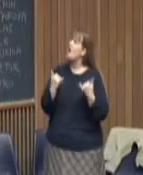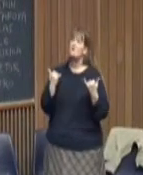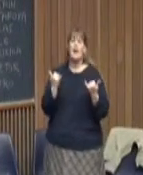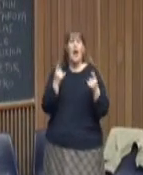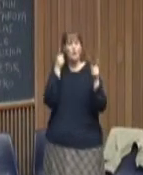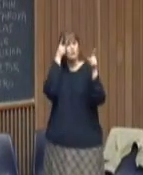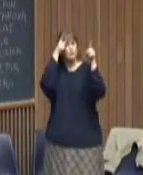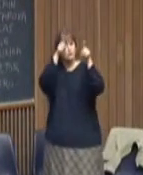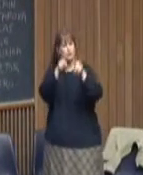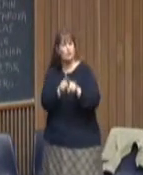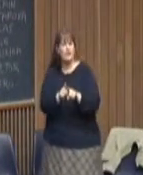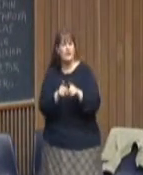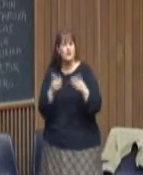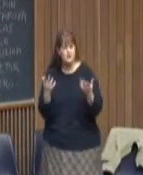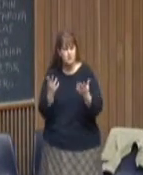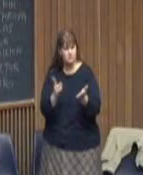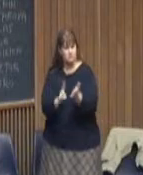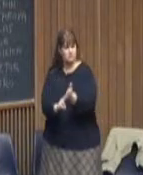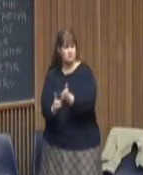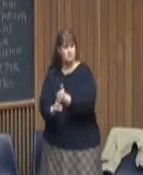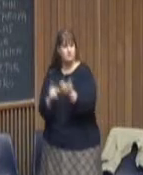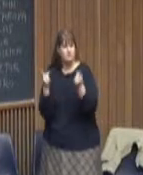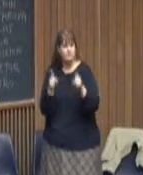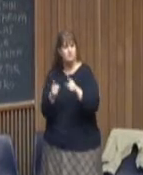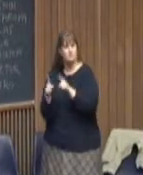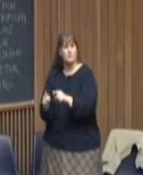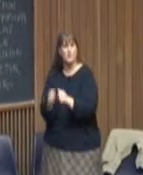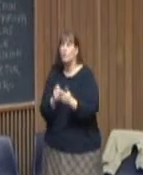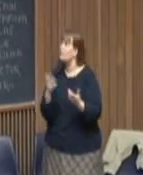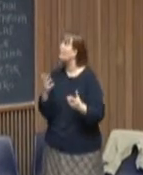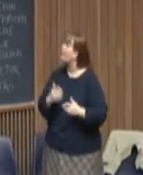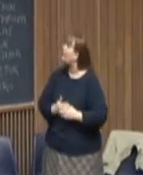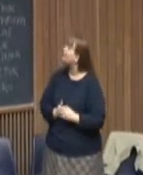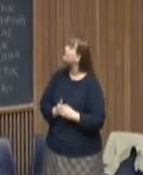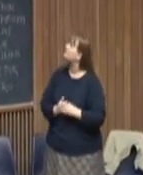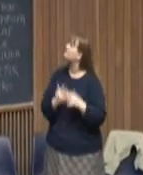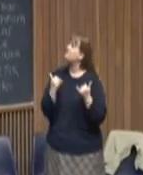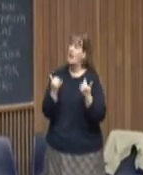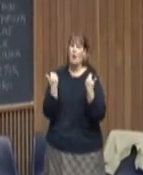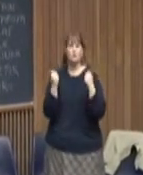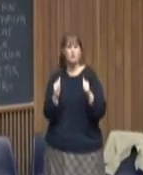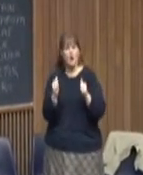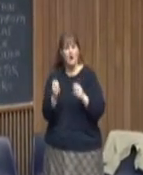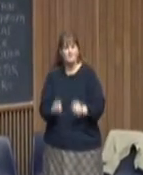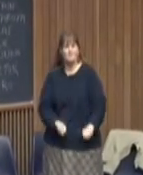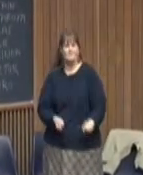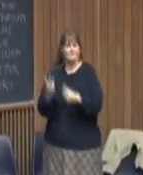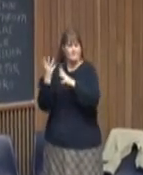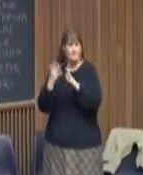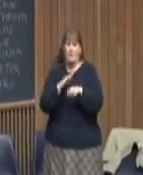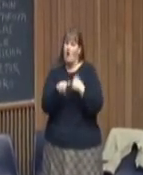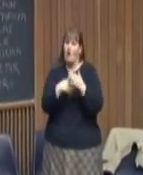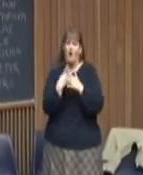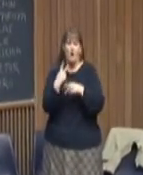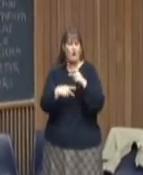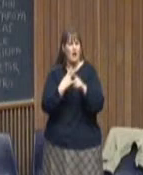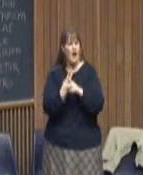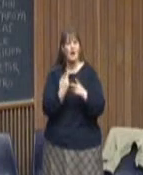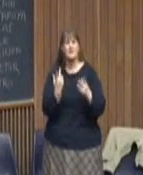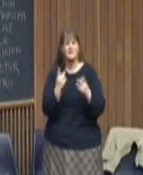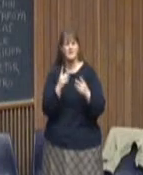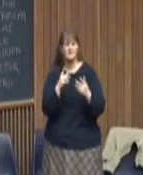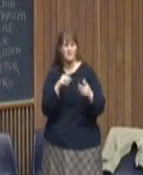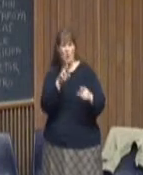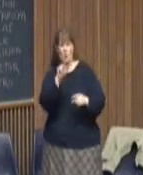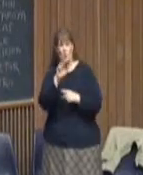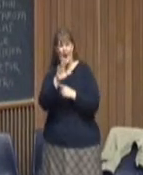we're going to focus on today is a Convention on the Elimination of All Forms of Racial Discrimination. And this was ratified or signed by the United